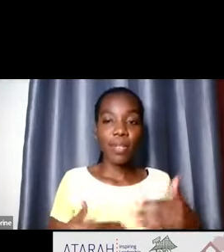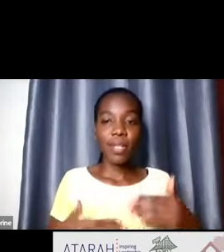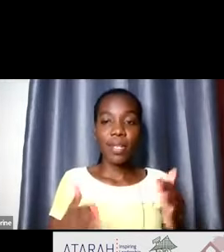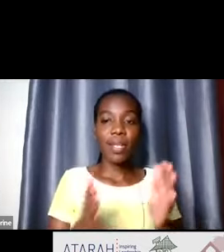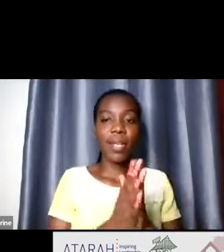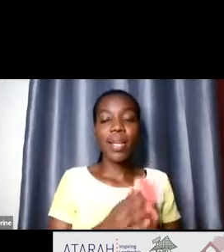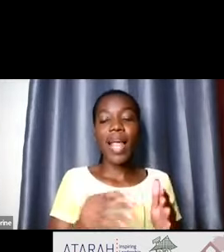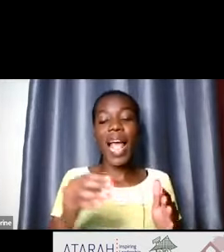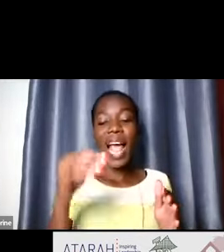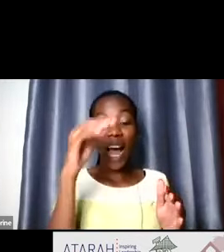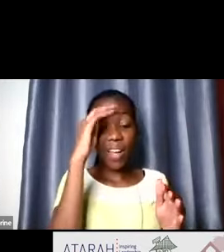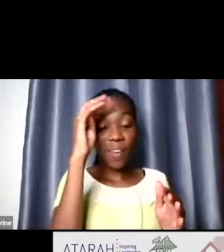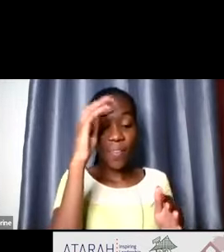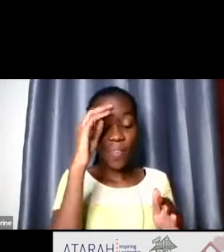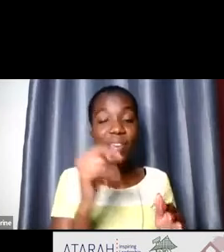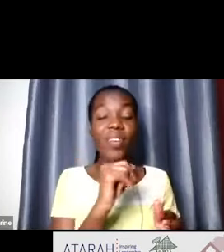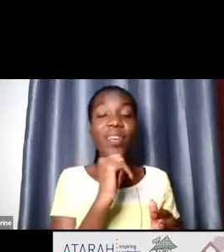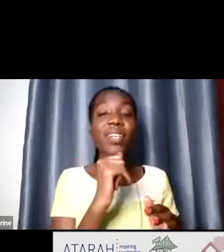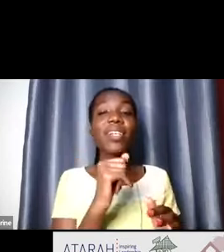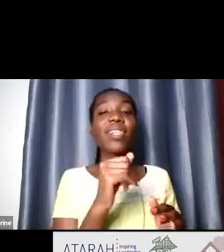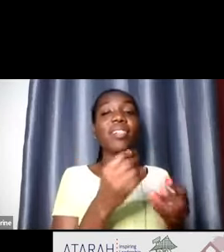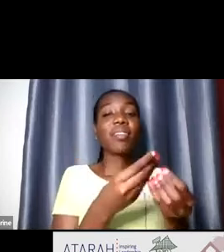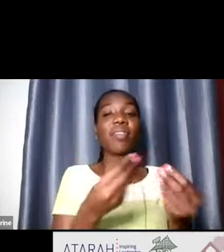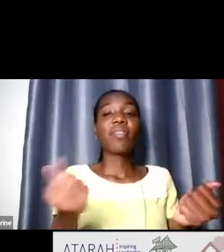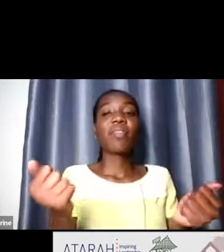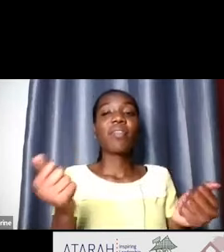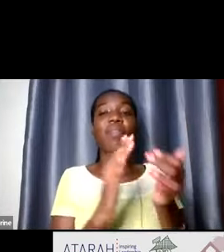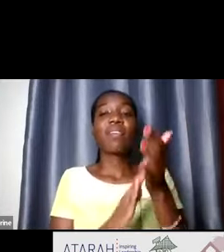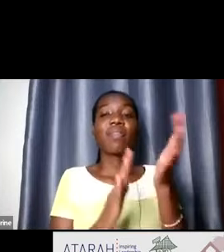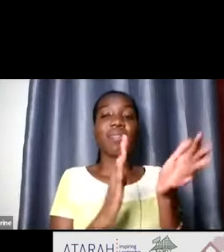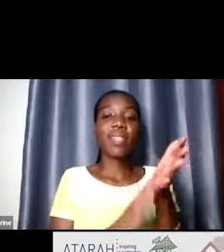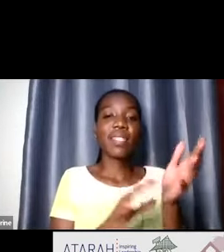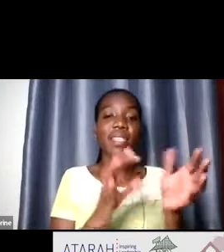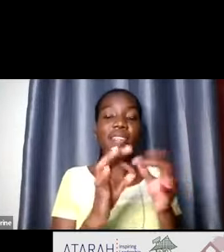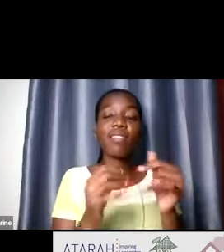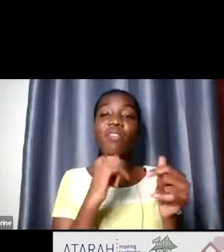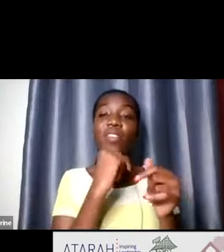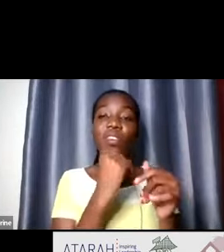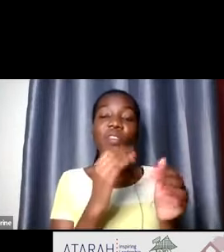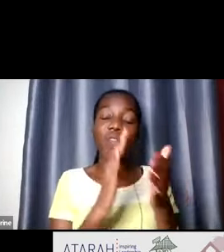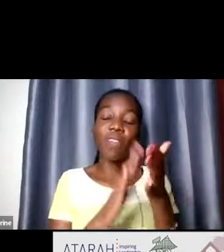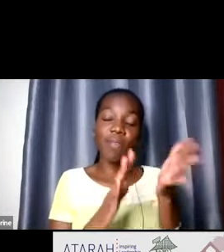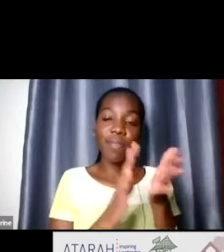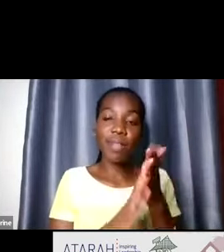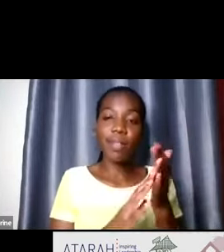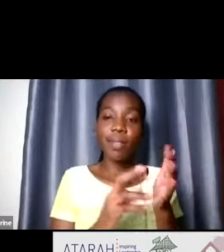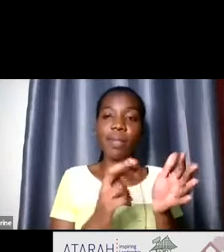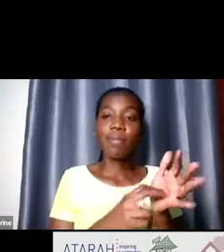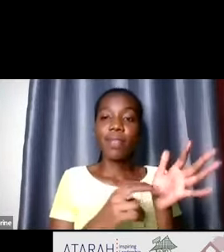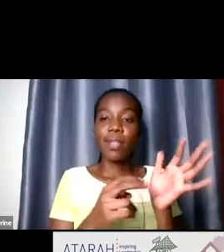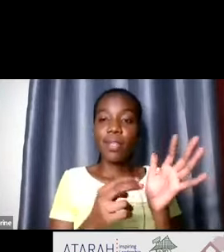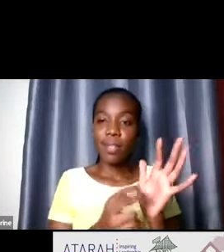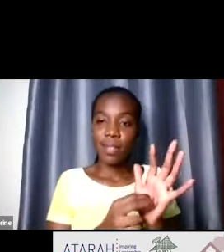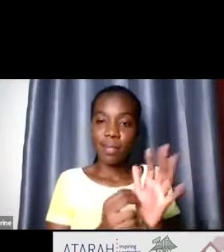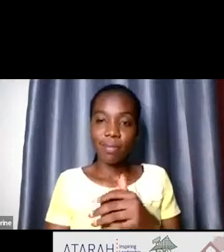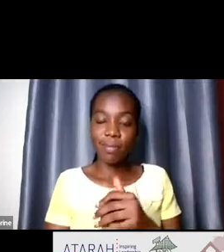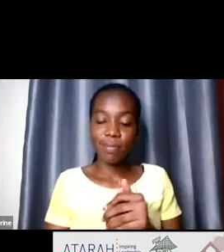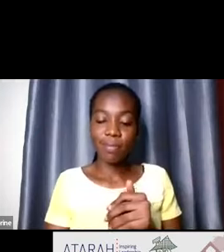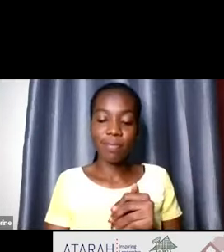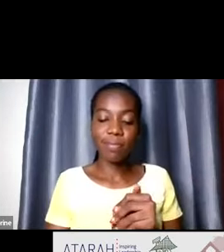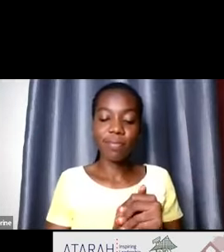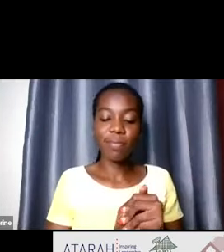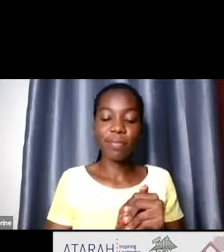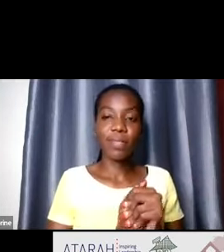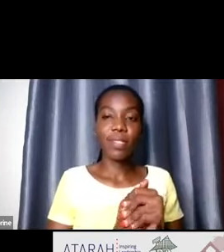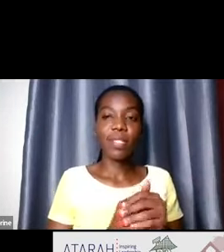quickly. If it is not dissolved quickly, it's not broken down quickly. If it's not broken down quickly, the effects of pure alcohol are present more in